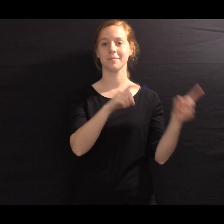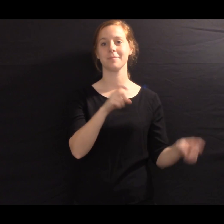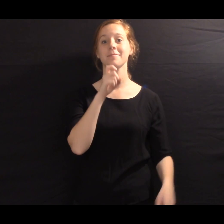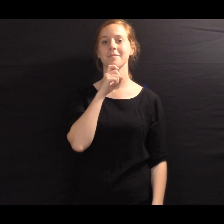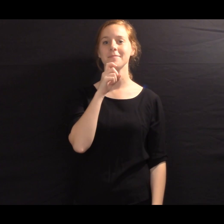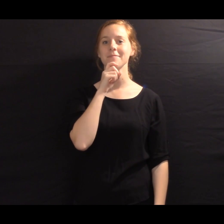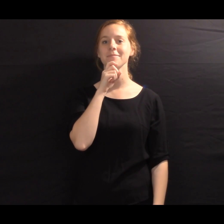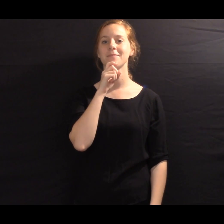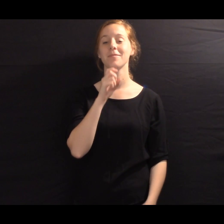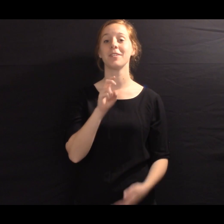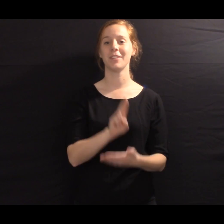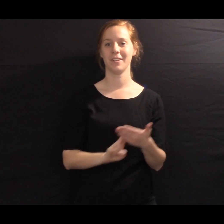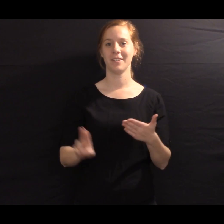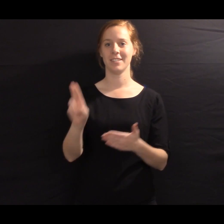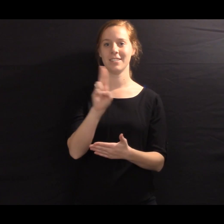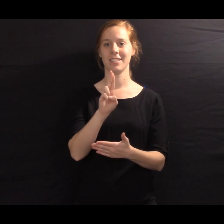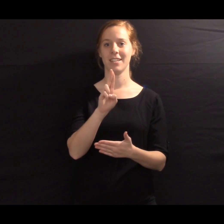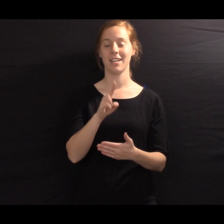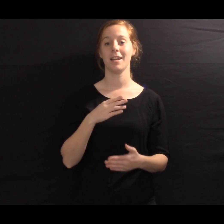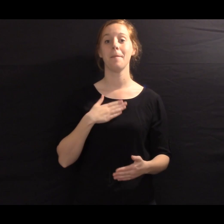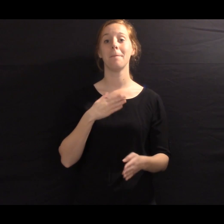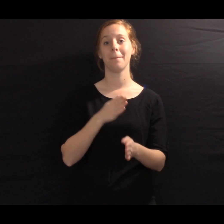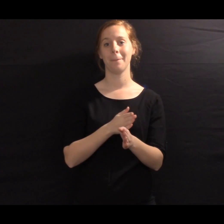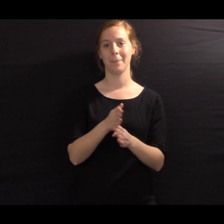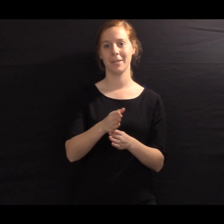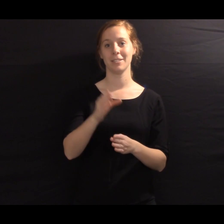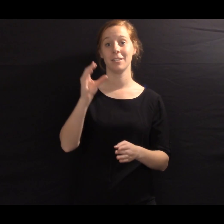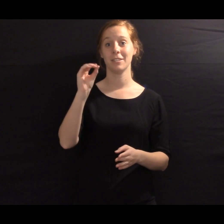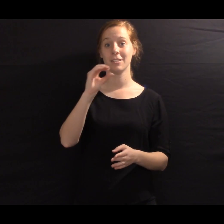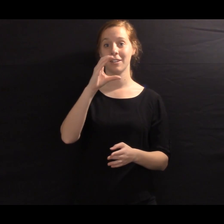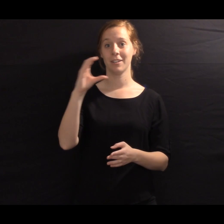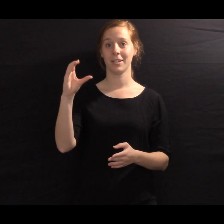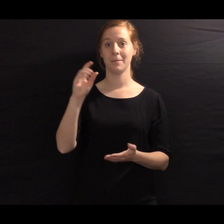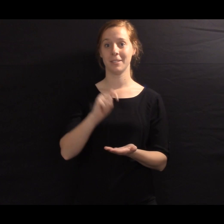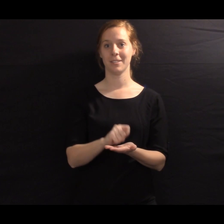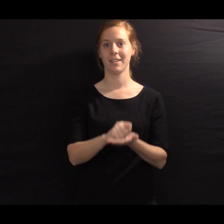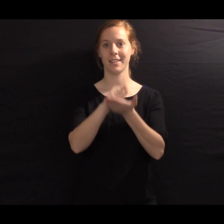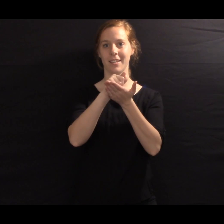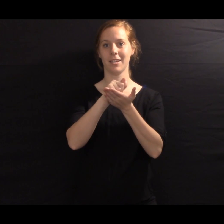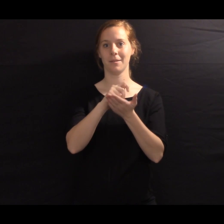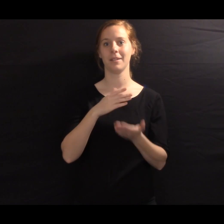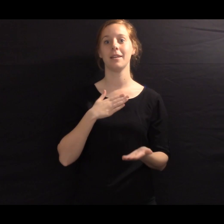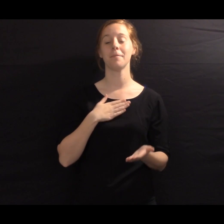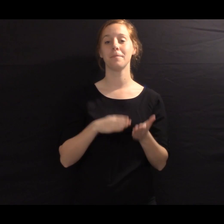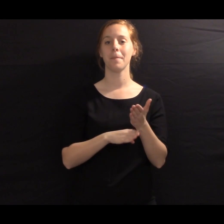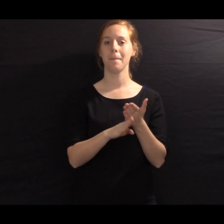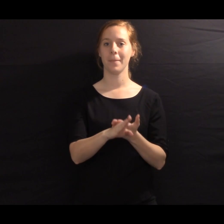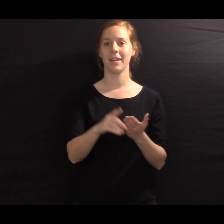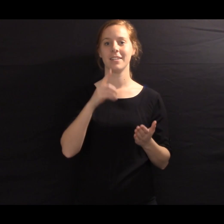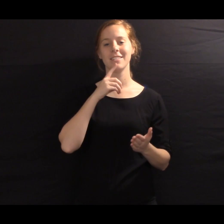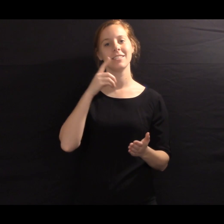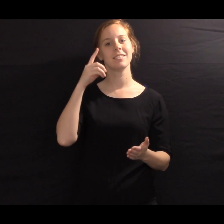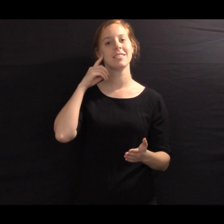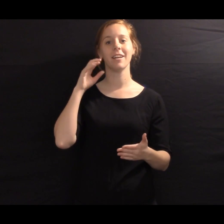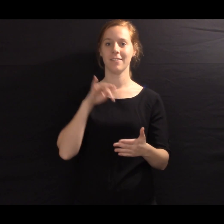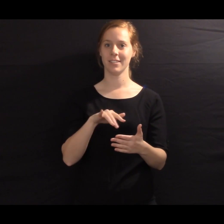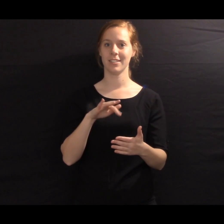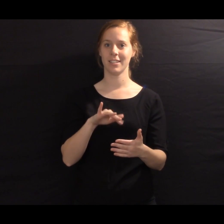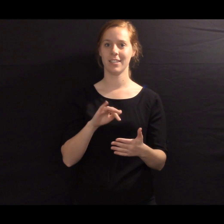and I attend Xavier University. My major is occupational therapy, and my minor is deaf